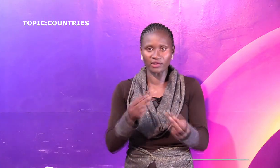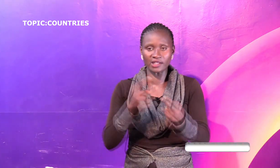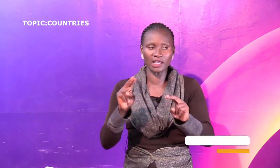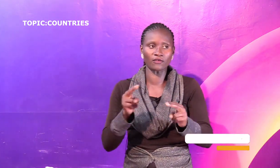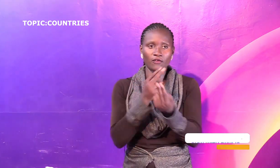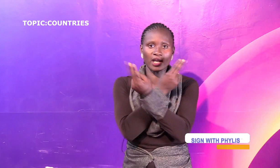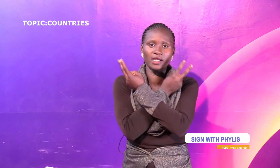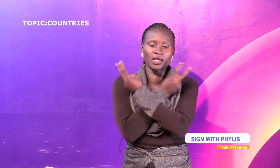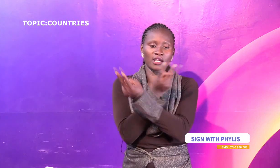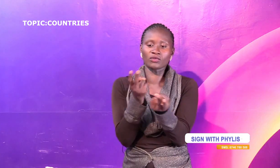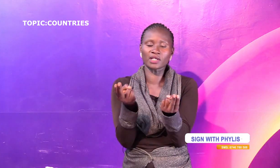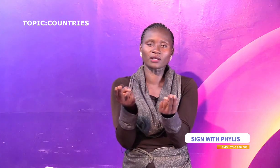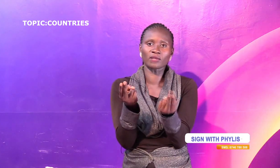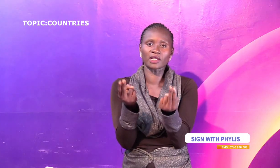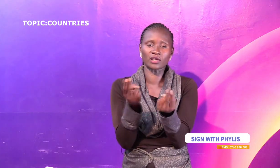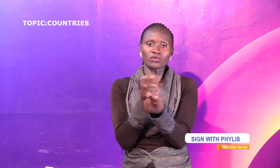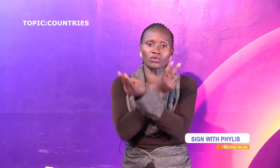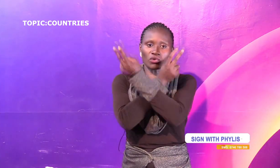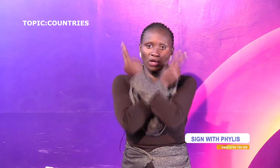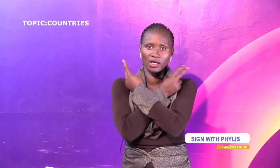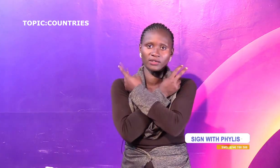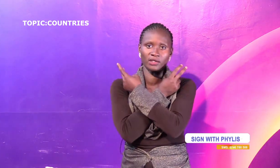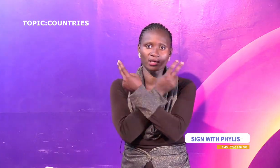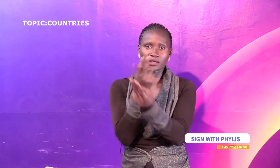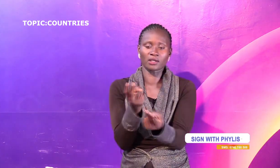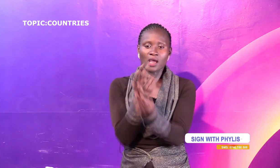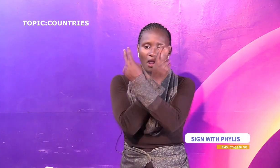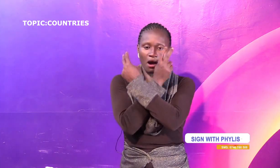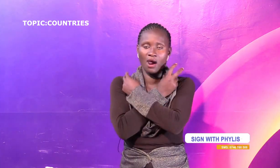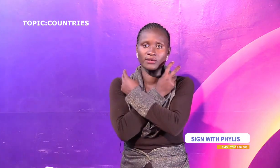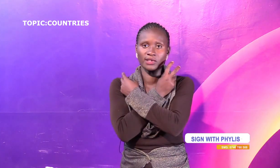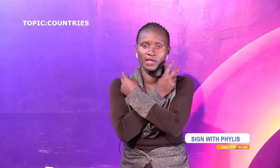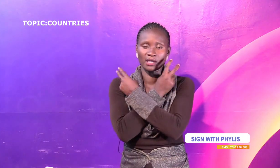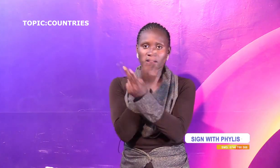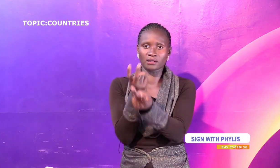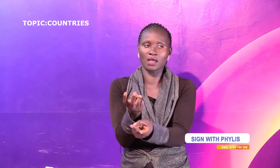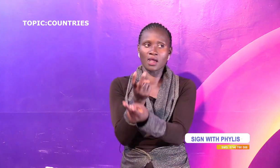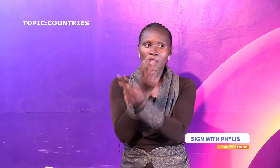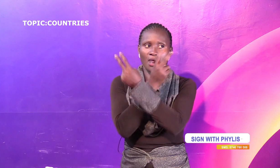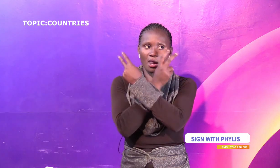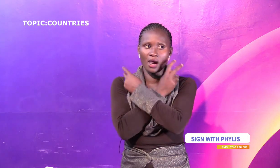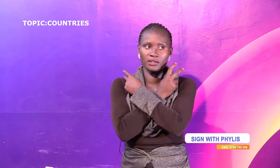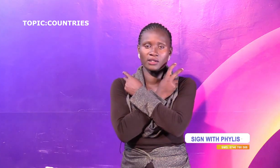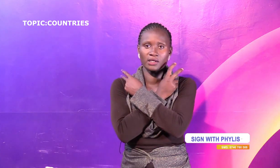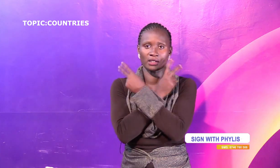for friend using letter U. Austria, Austria, Austria,